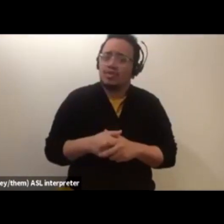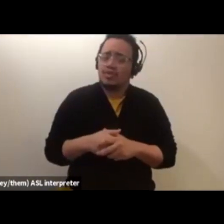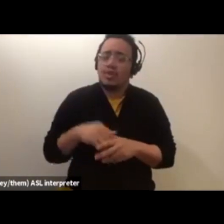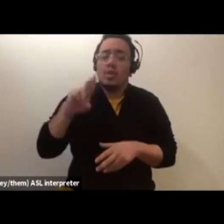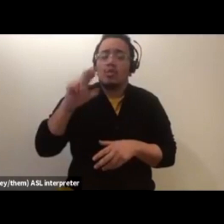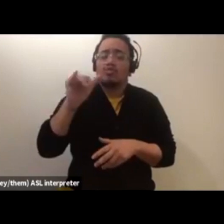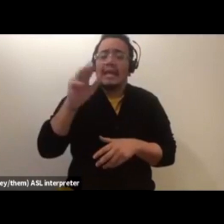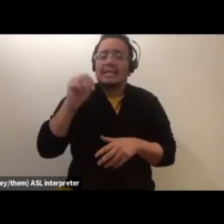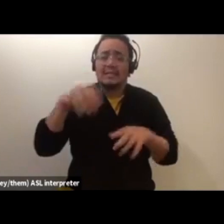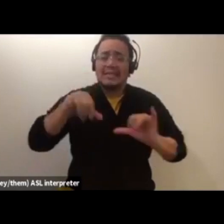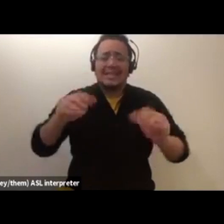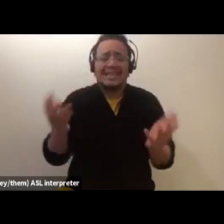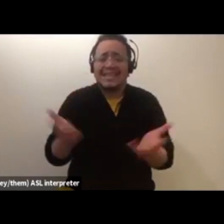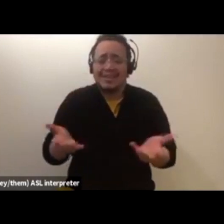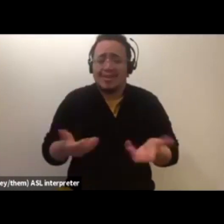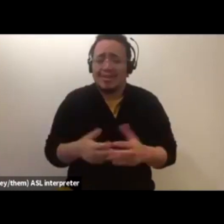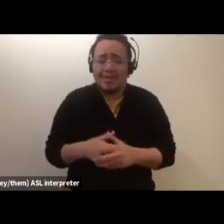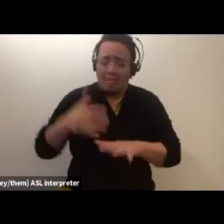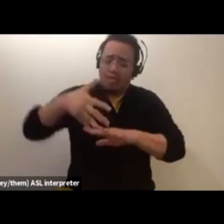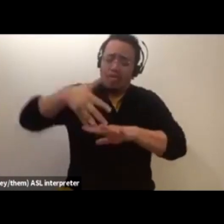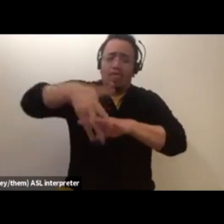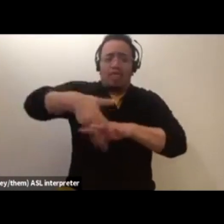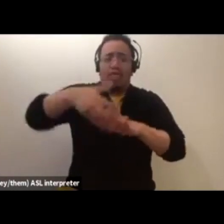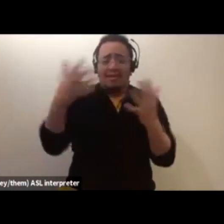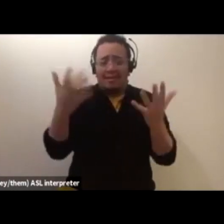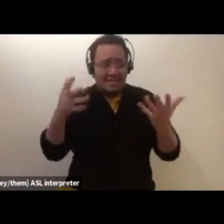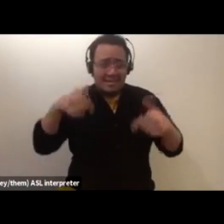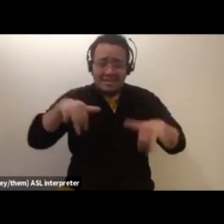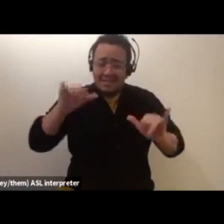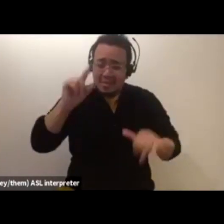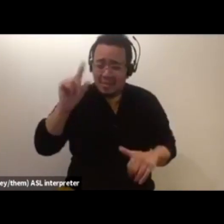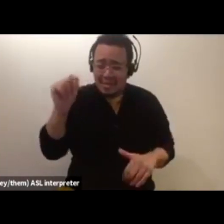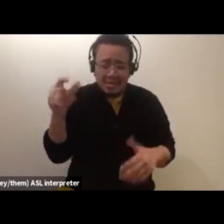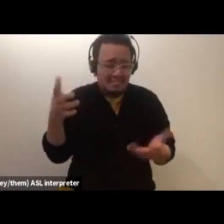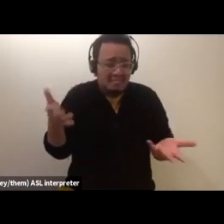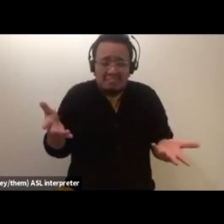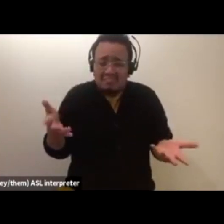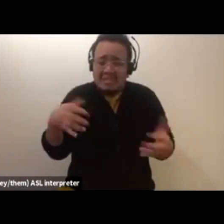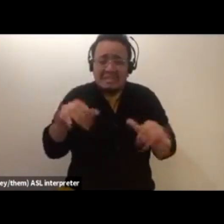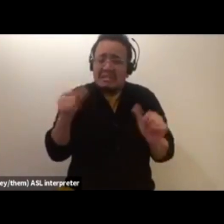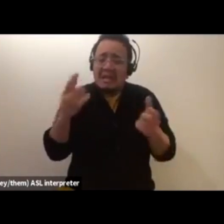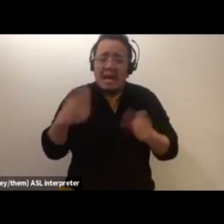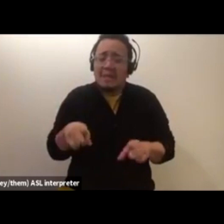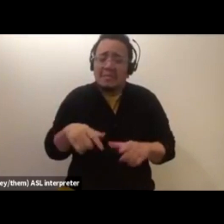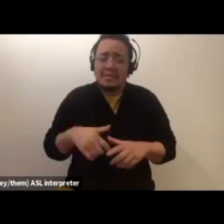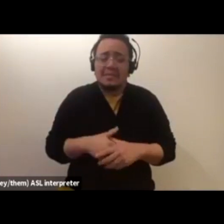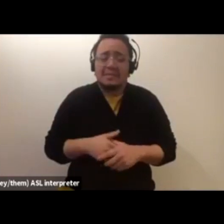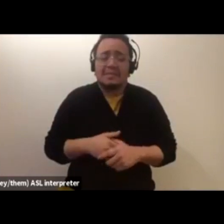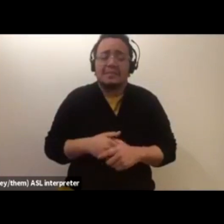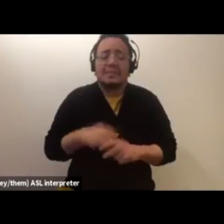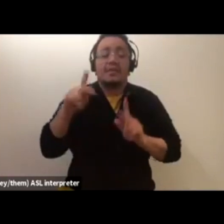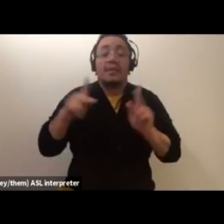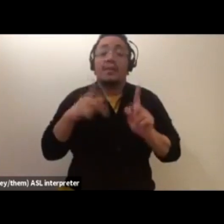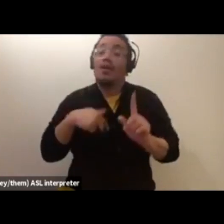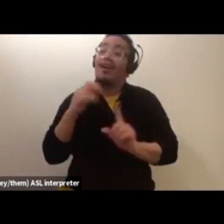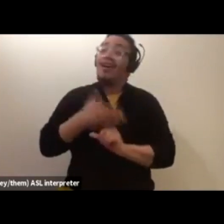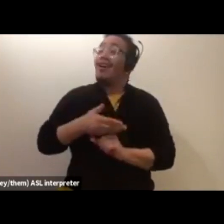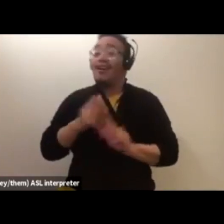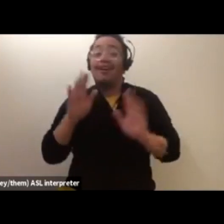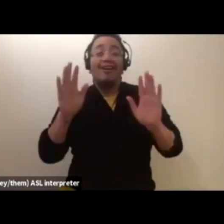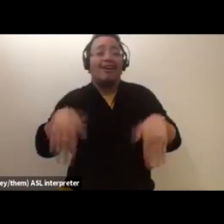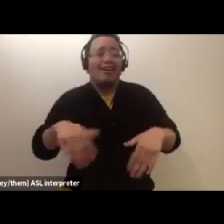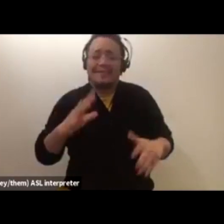stop acting oblivious to things as well, like we don't know what's going on. I mean, the reality is we do know what it's like to